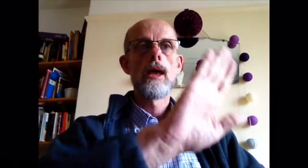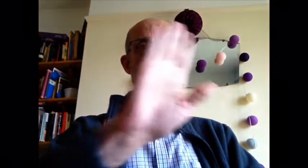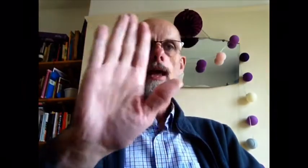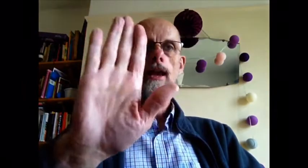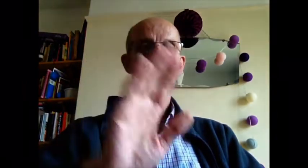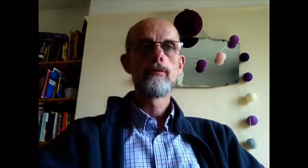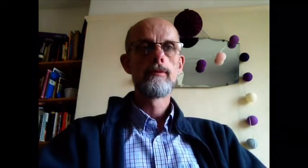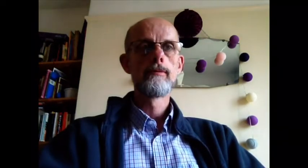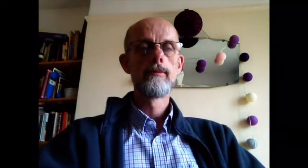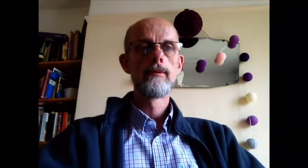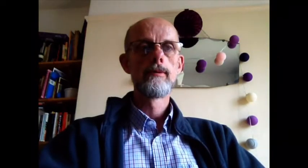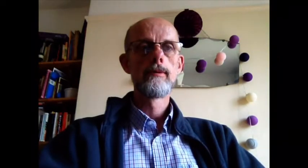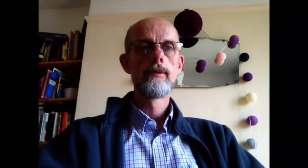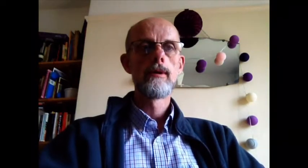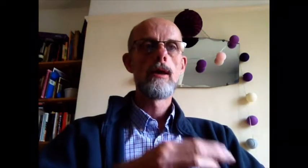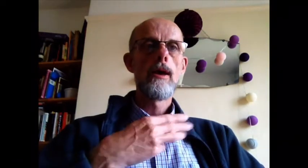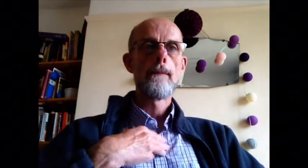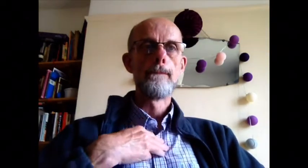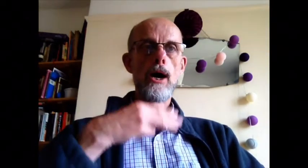Hello,